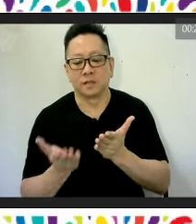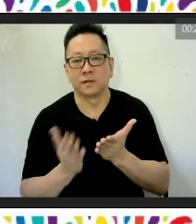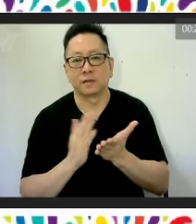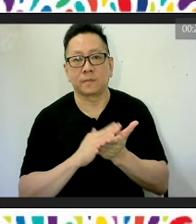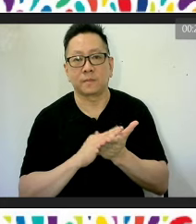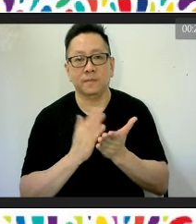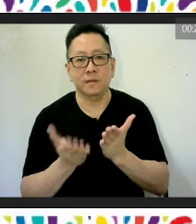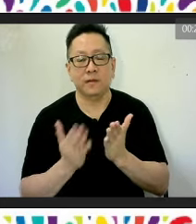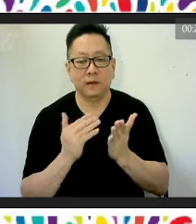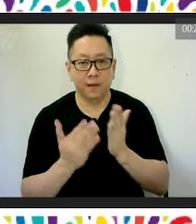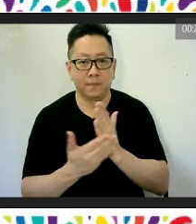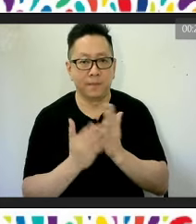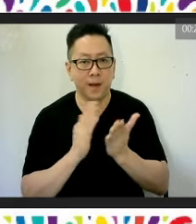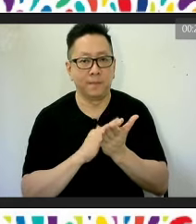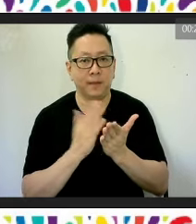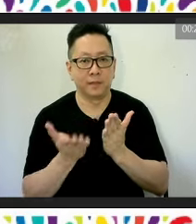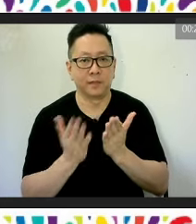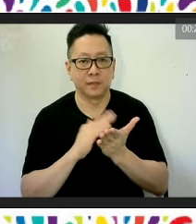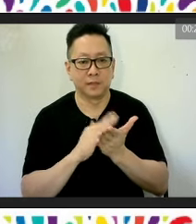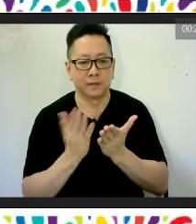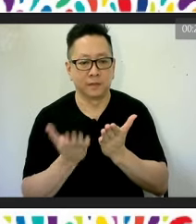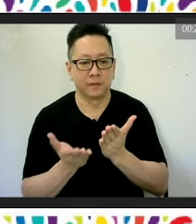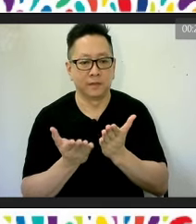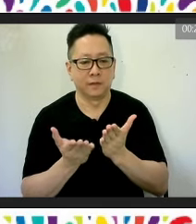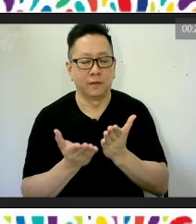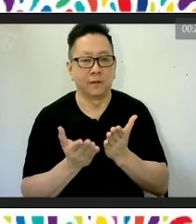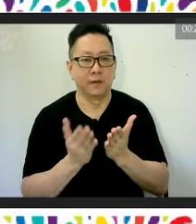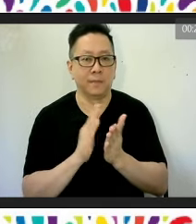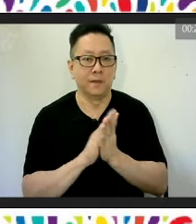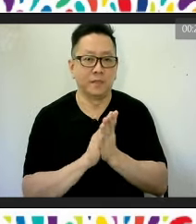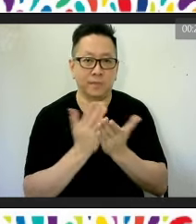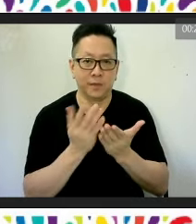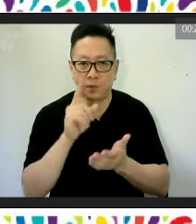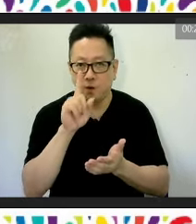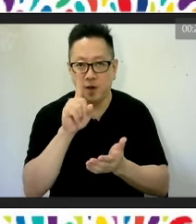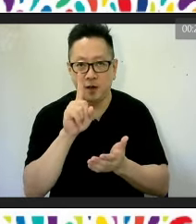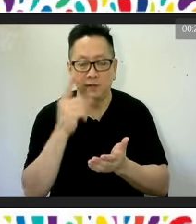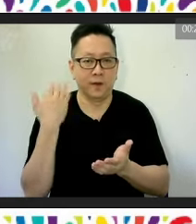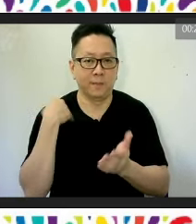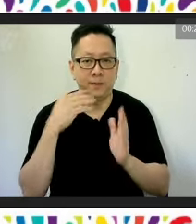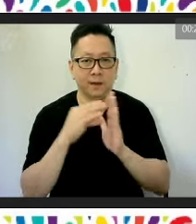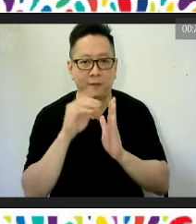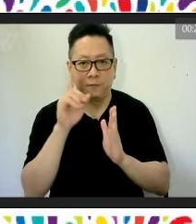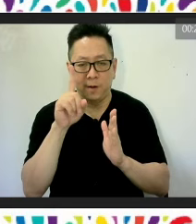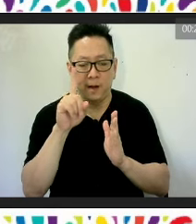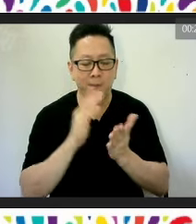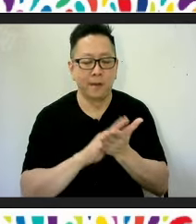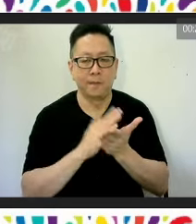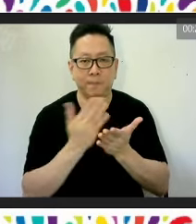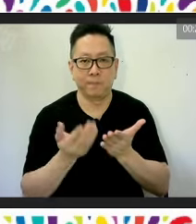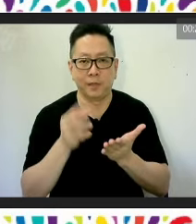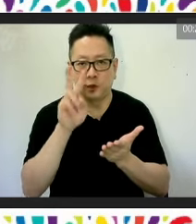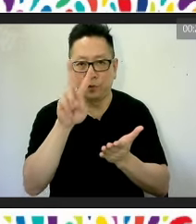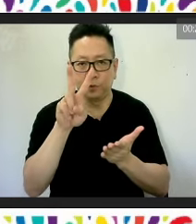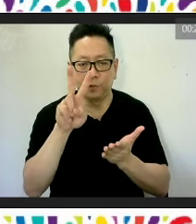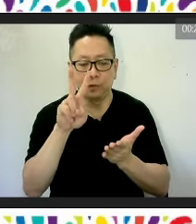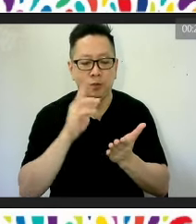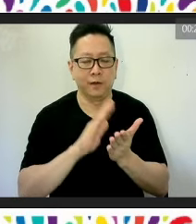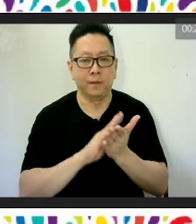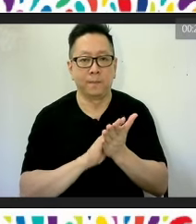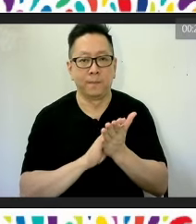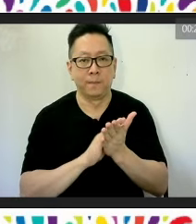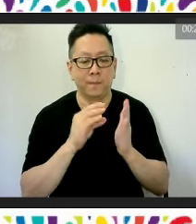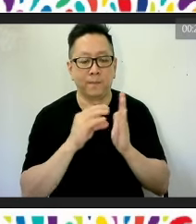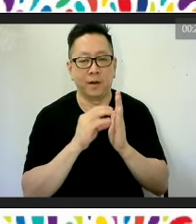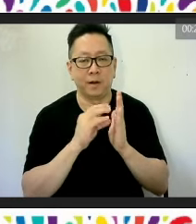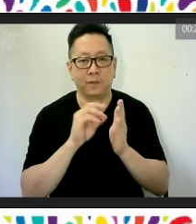pages. Okay, by pages. Okay, means page one, you have paragraph one. Page two, you